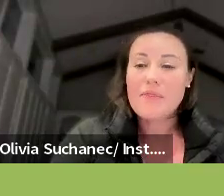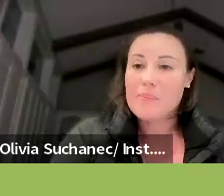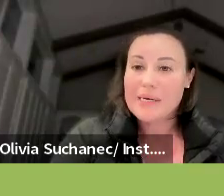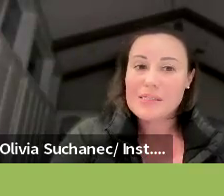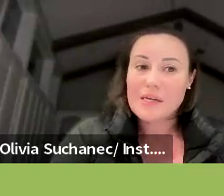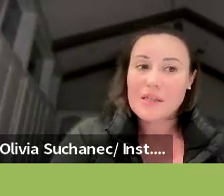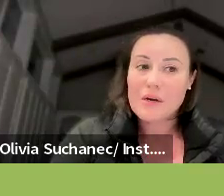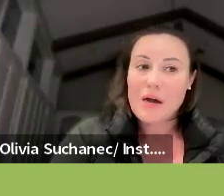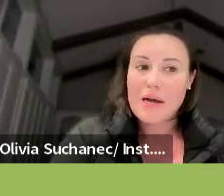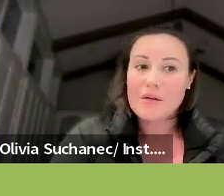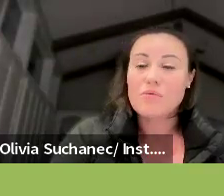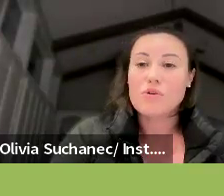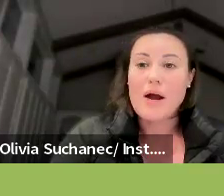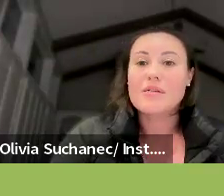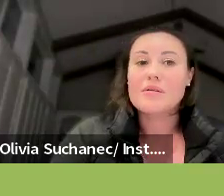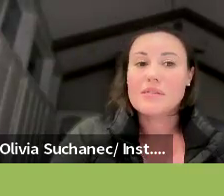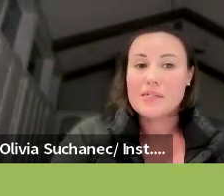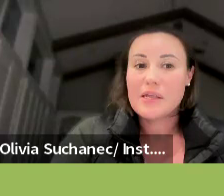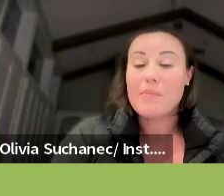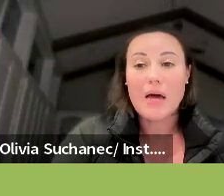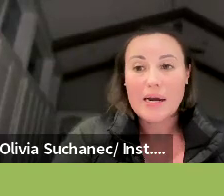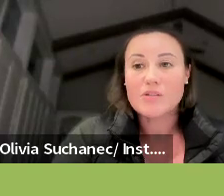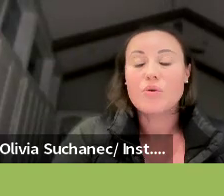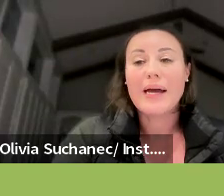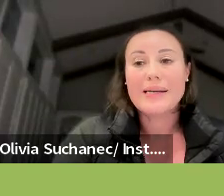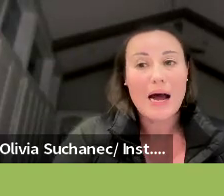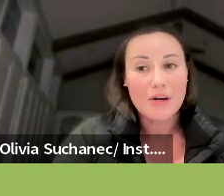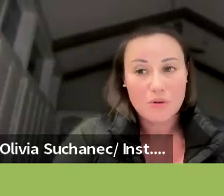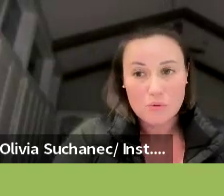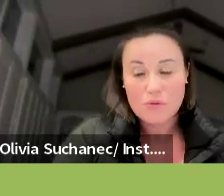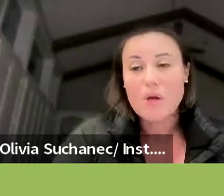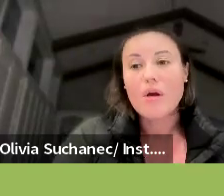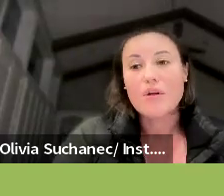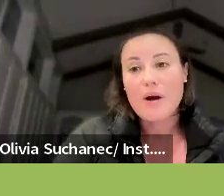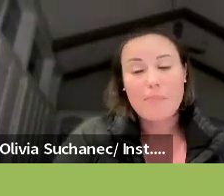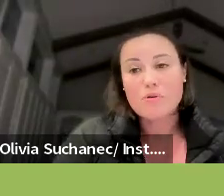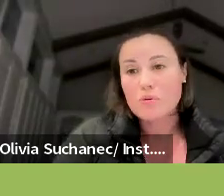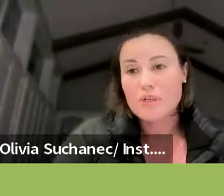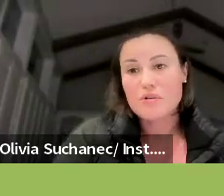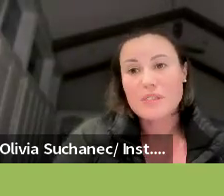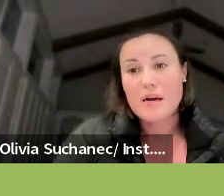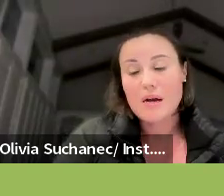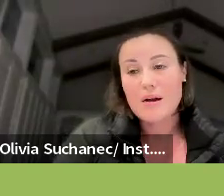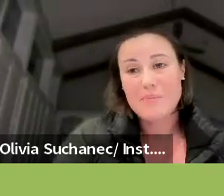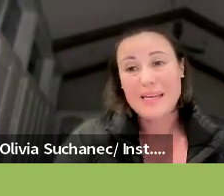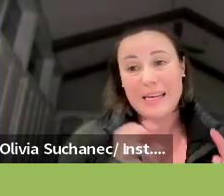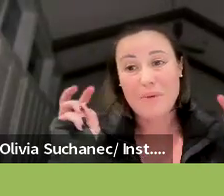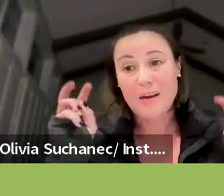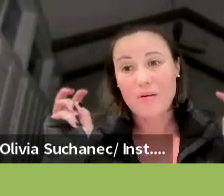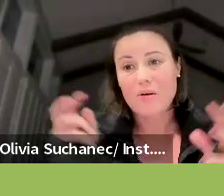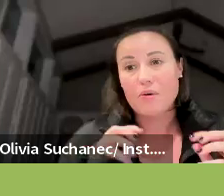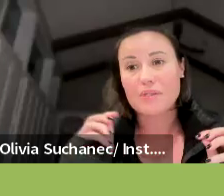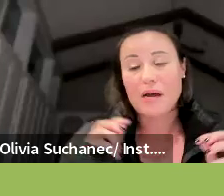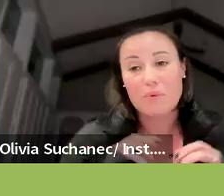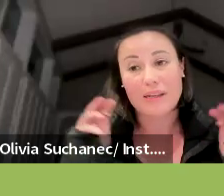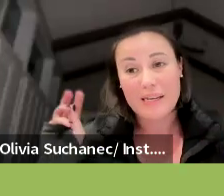address. The biggest thing that I try to say to them a lot is you cannot use your apposchooldistrict.com